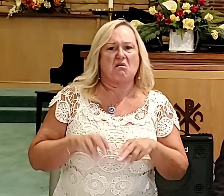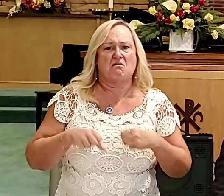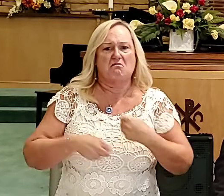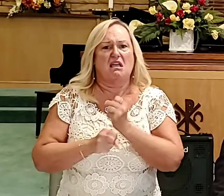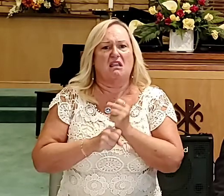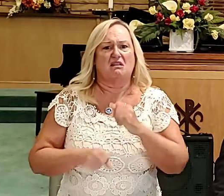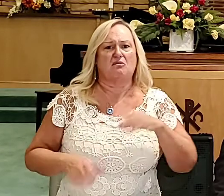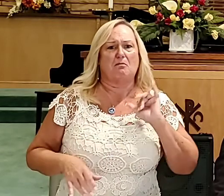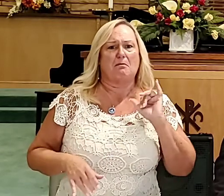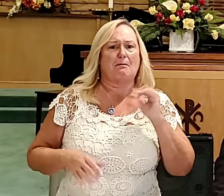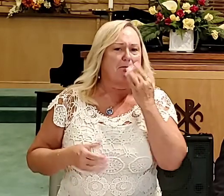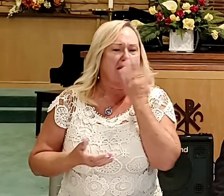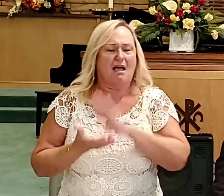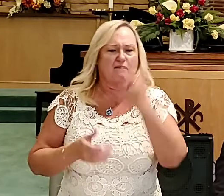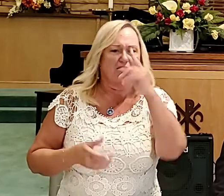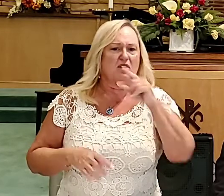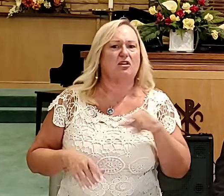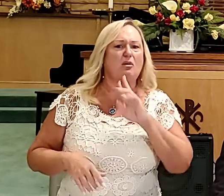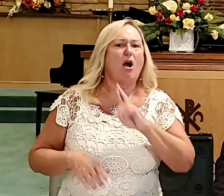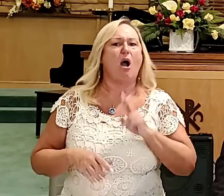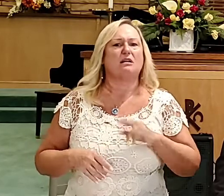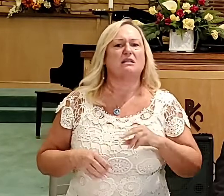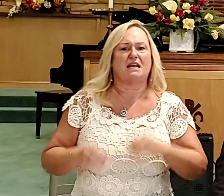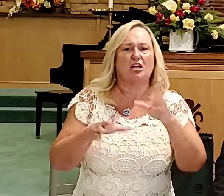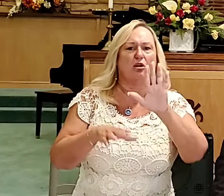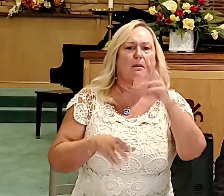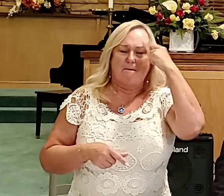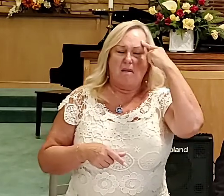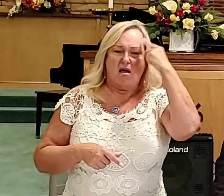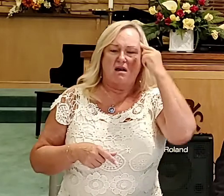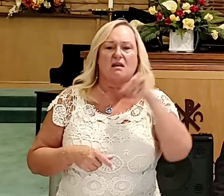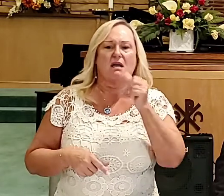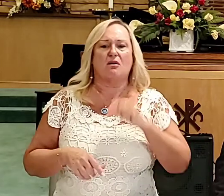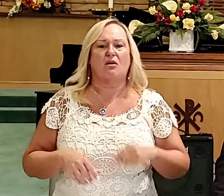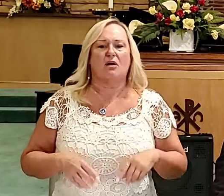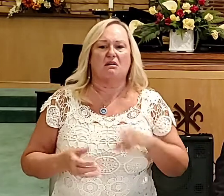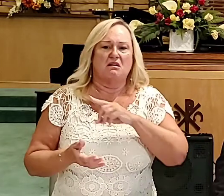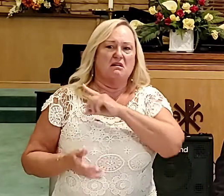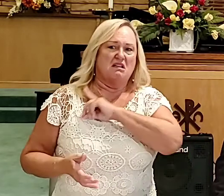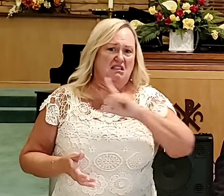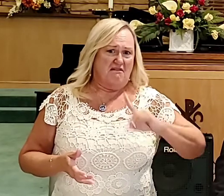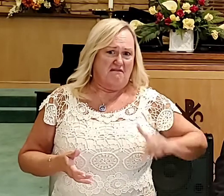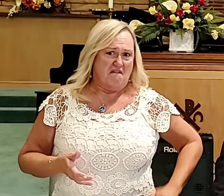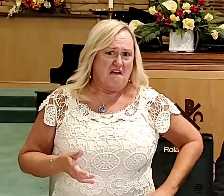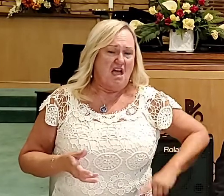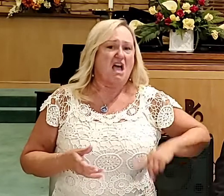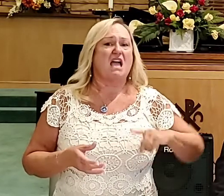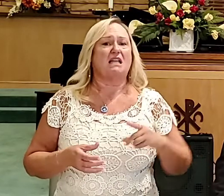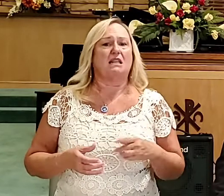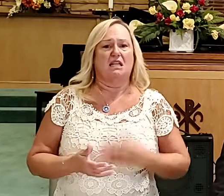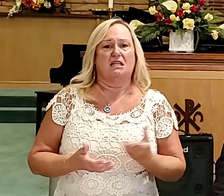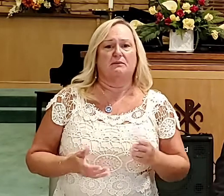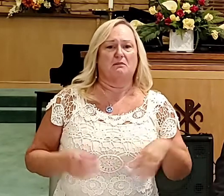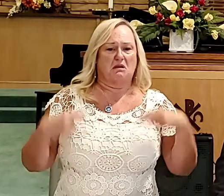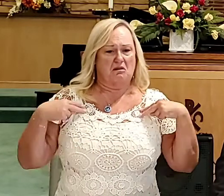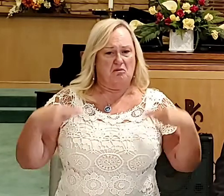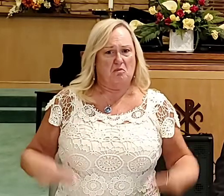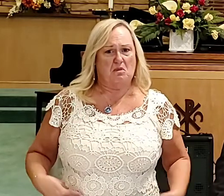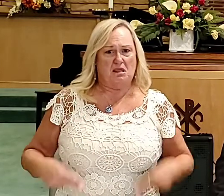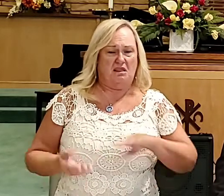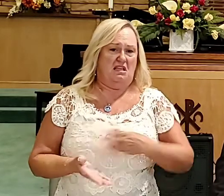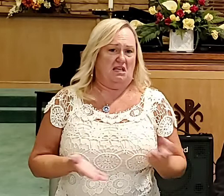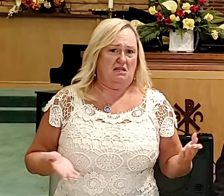me, for you are setting your mind not on divine things, but on human things."